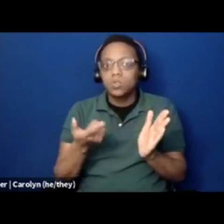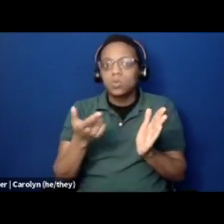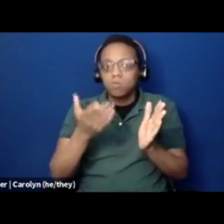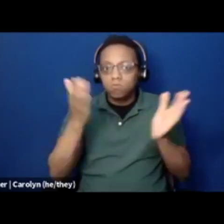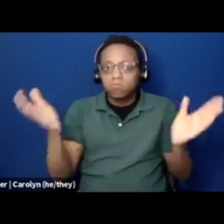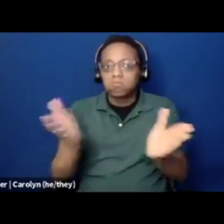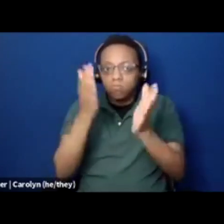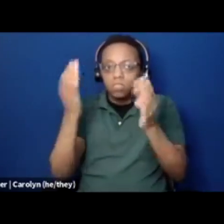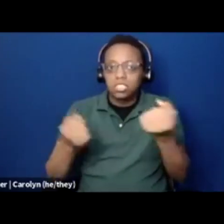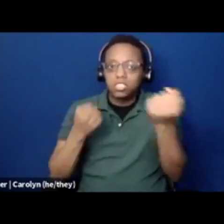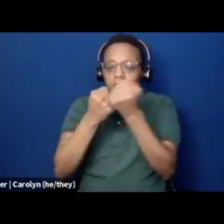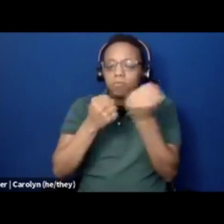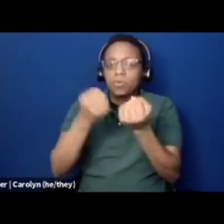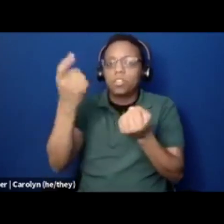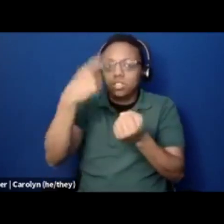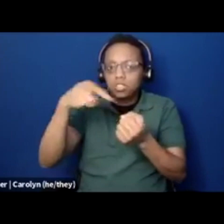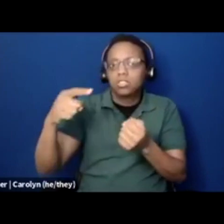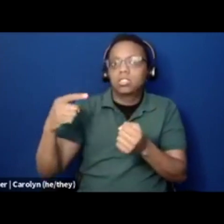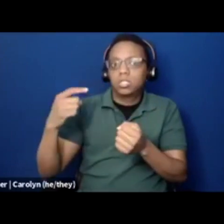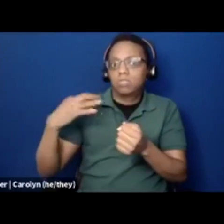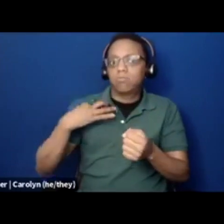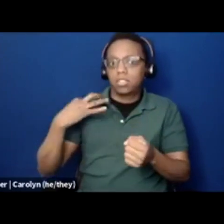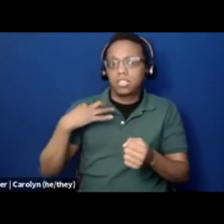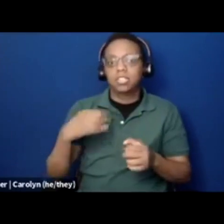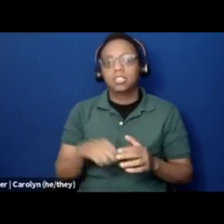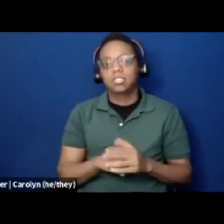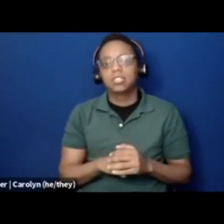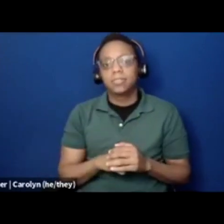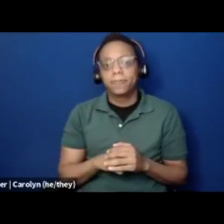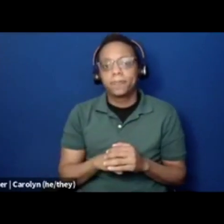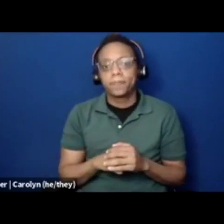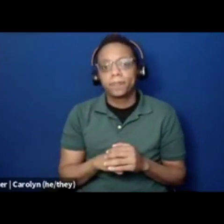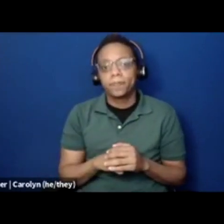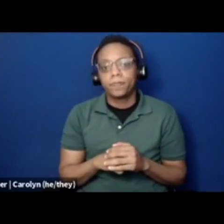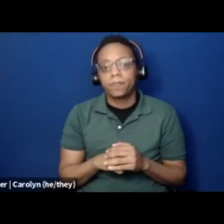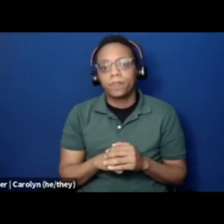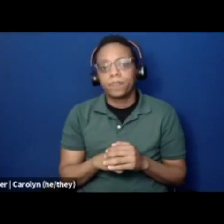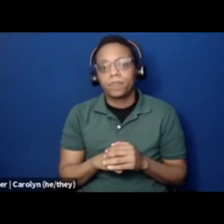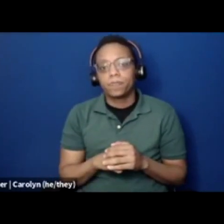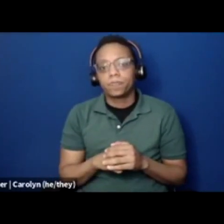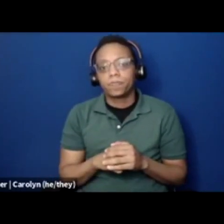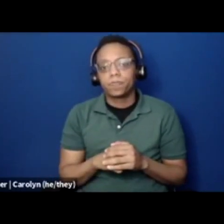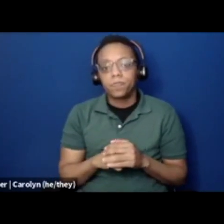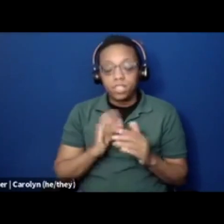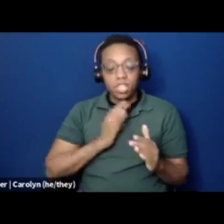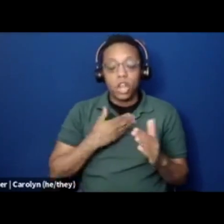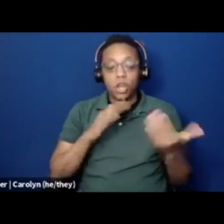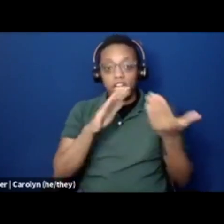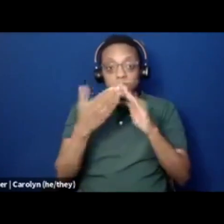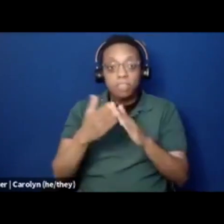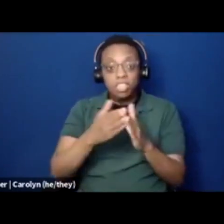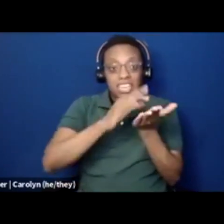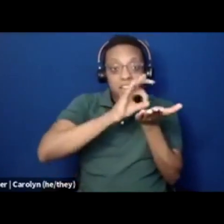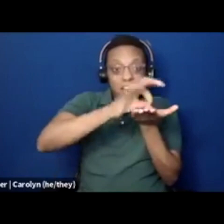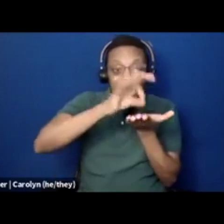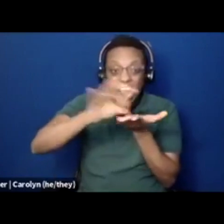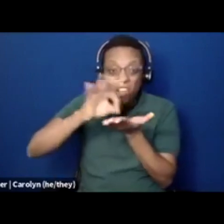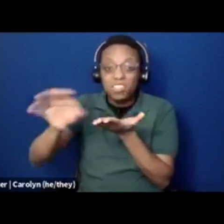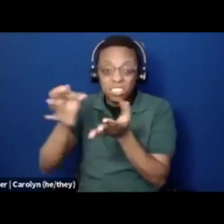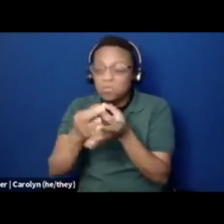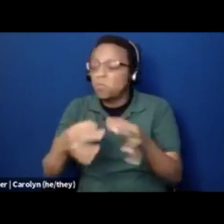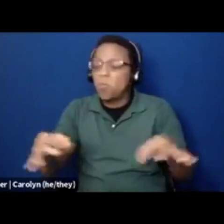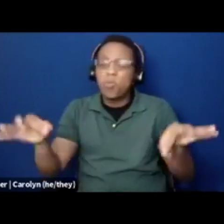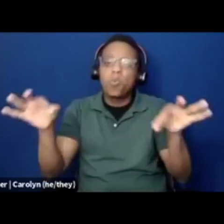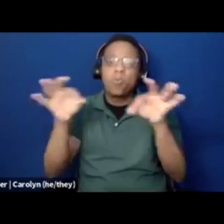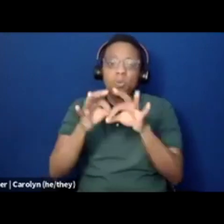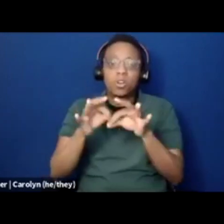our communities. It's so important to count our trans communities. If we were counting the actual, like, the deaths that are